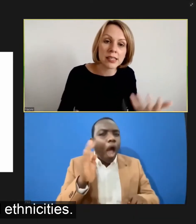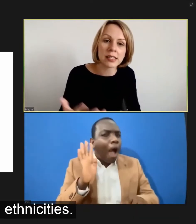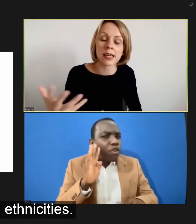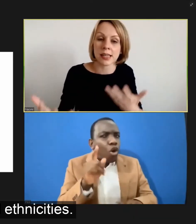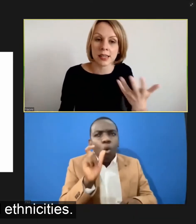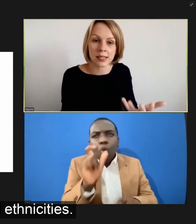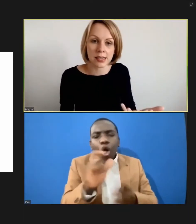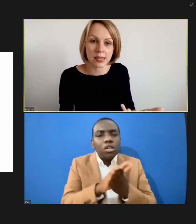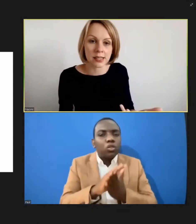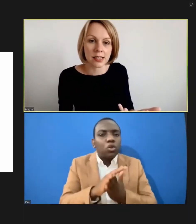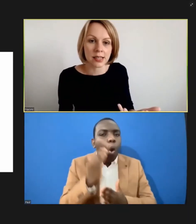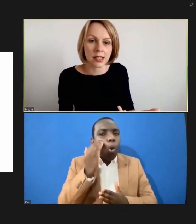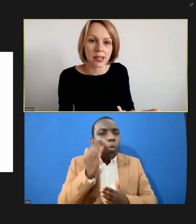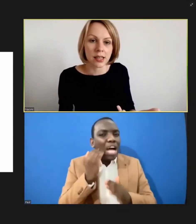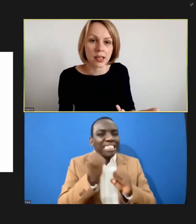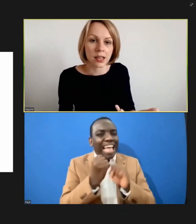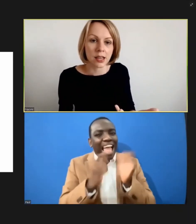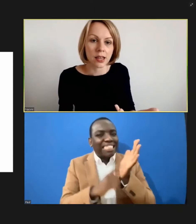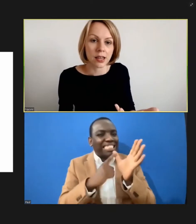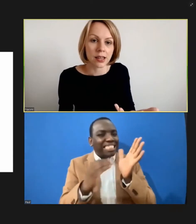races and ethnicities.